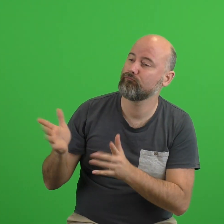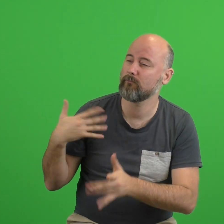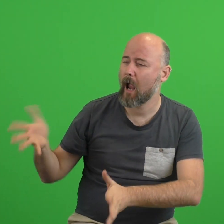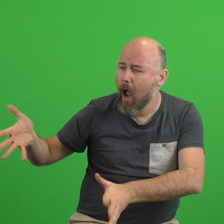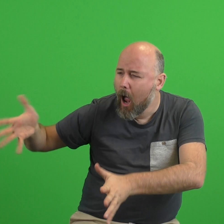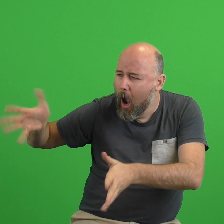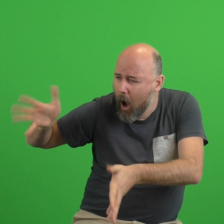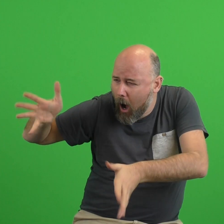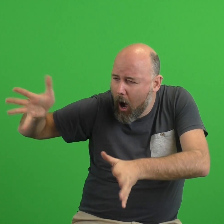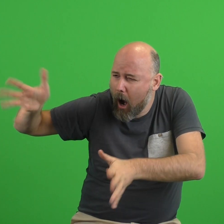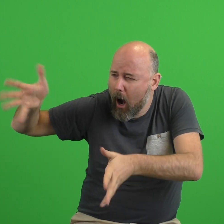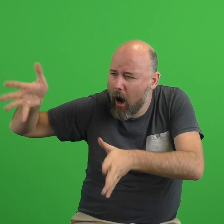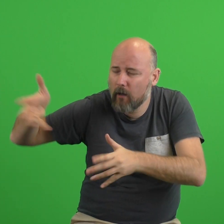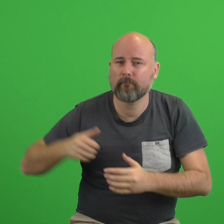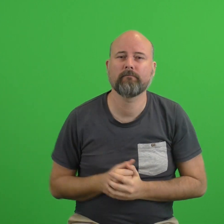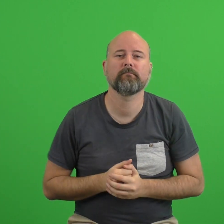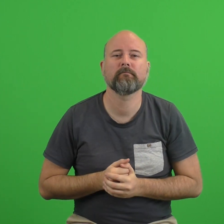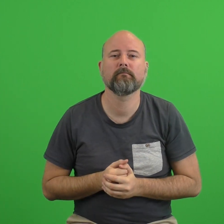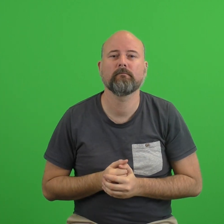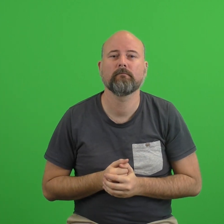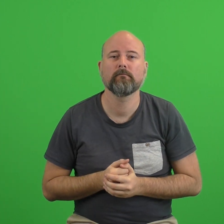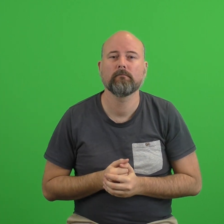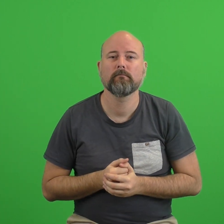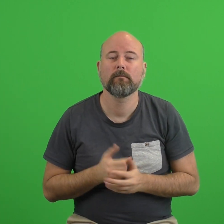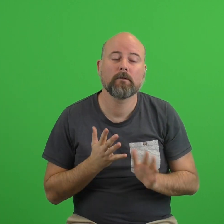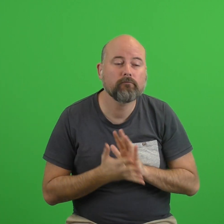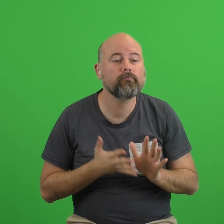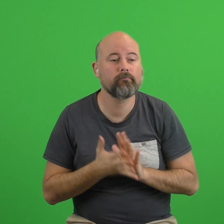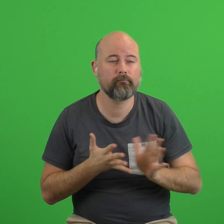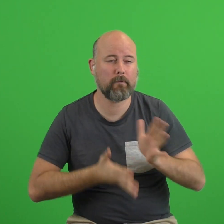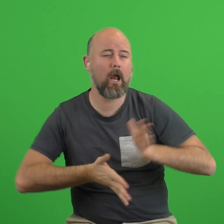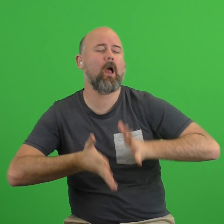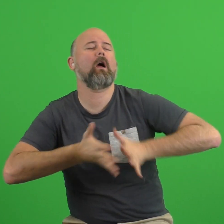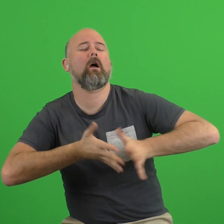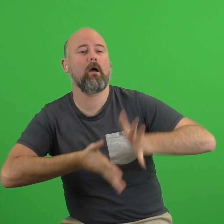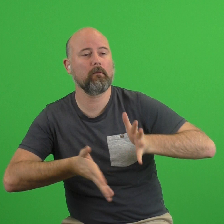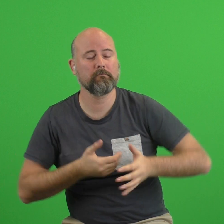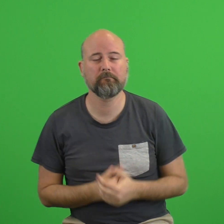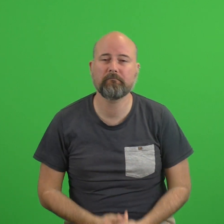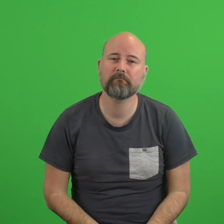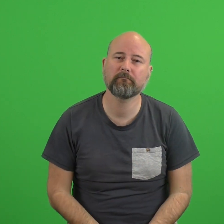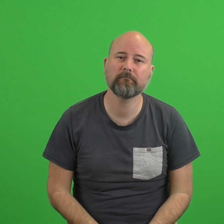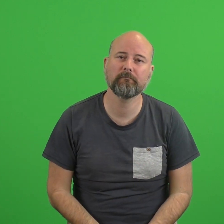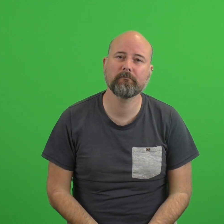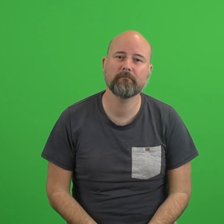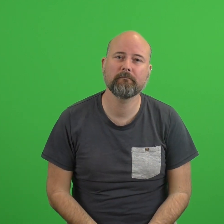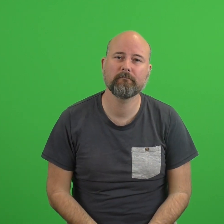Might show how I sign, whether I sign relaxed or in a very chatty manner or, very fast. There's all this sort of